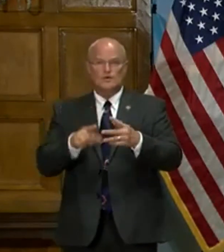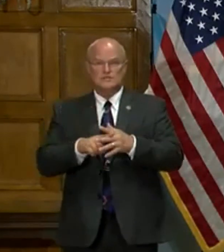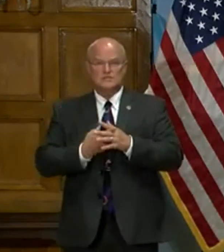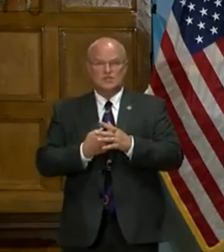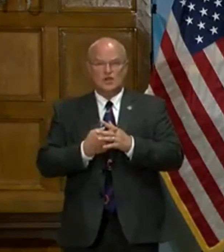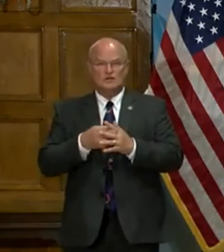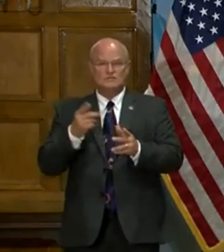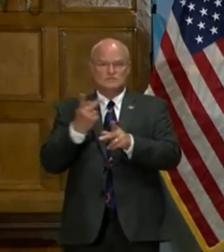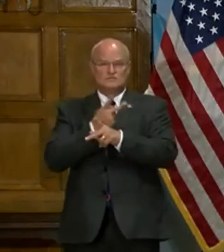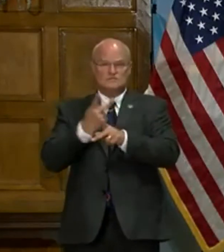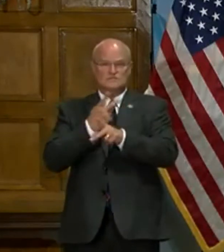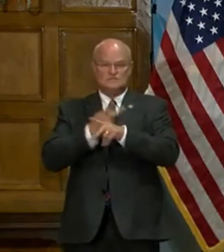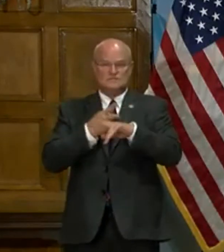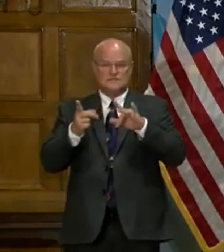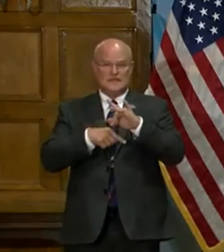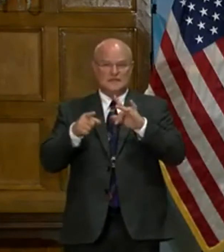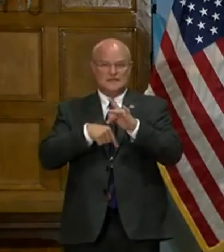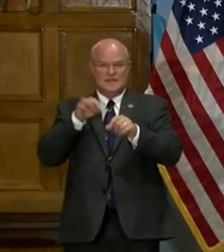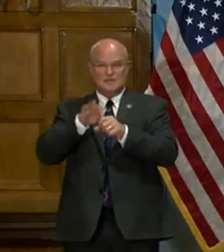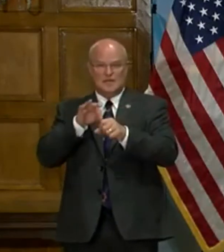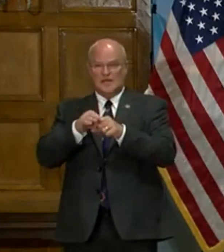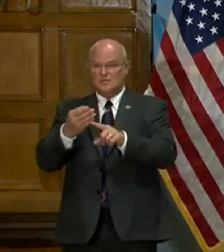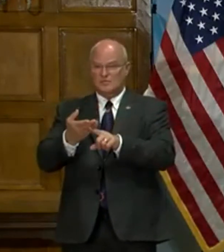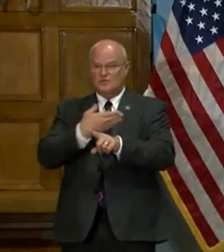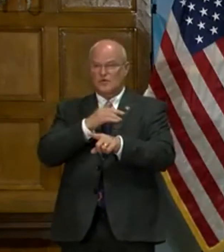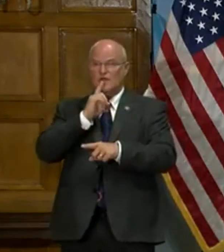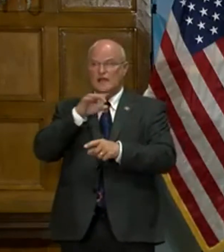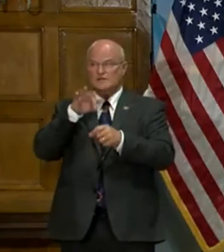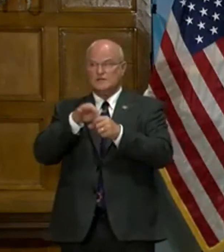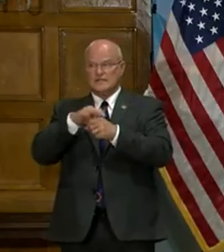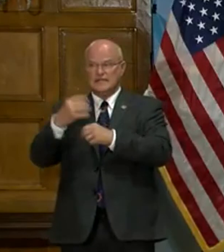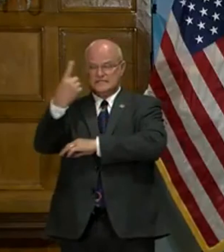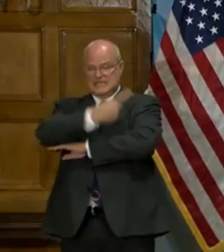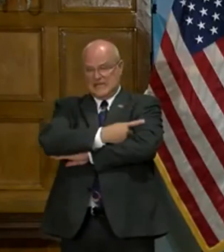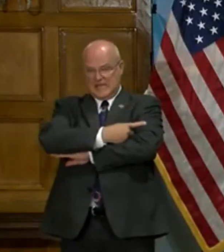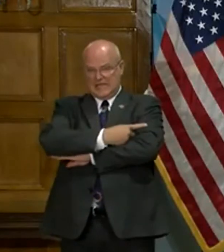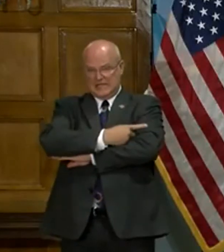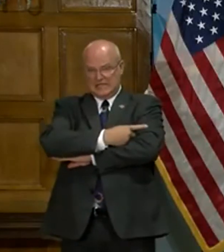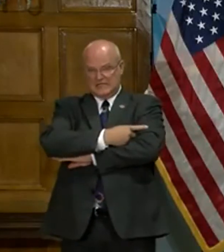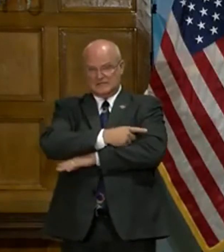start tabulating any of those absentee ballots before actual election day?